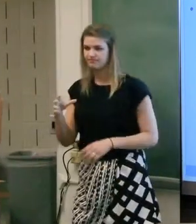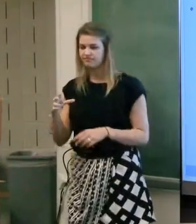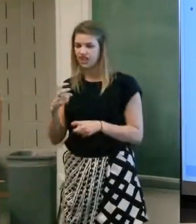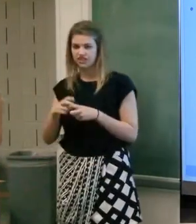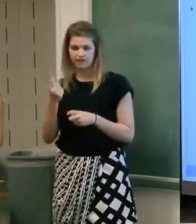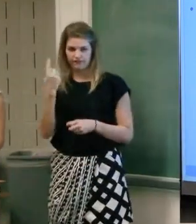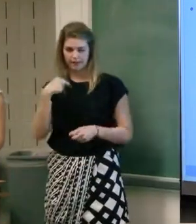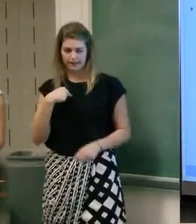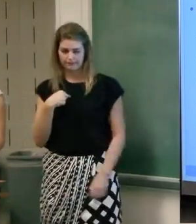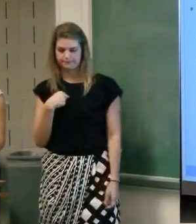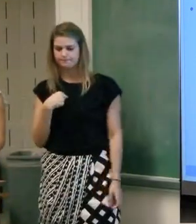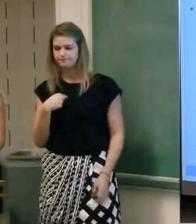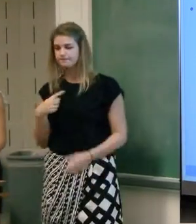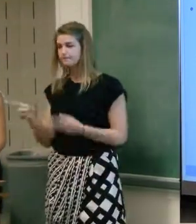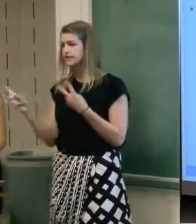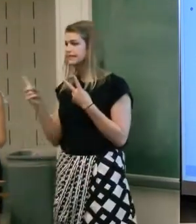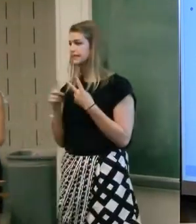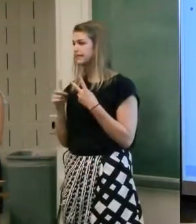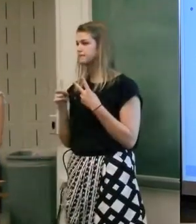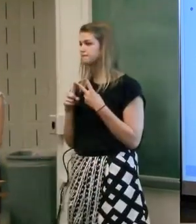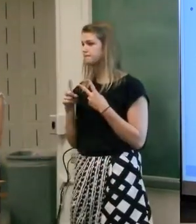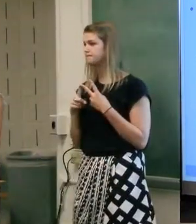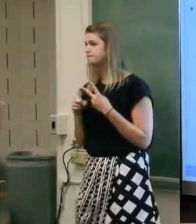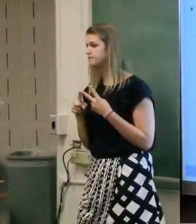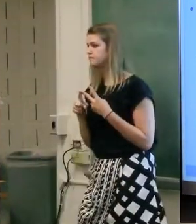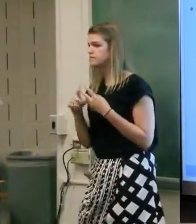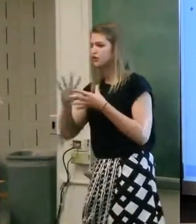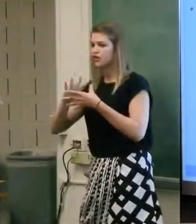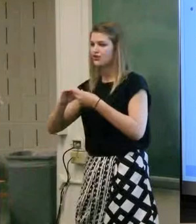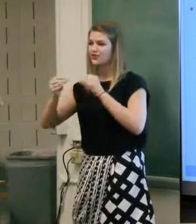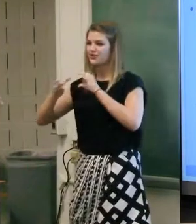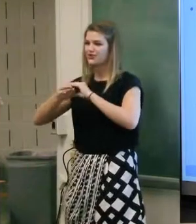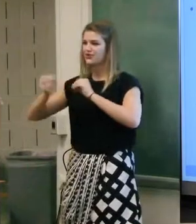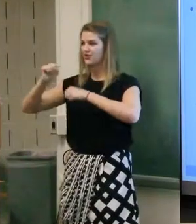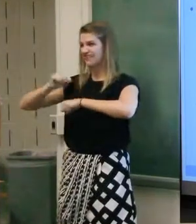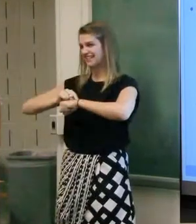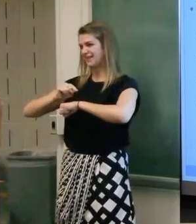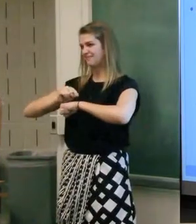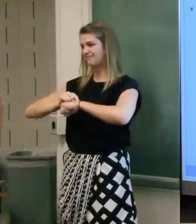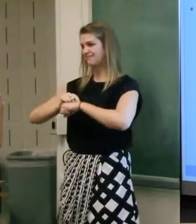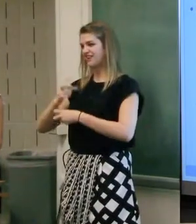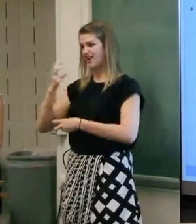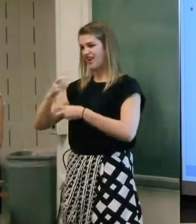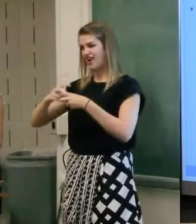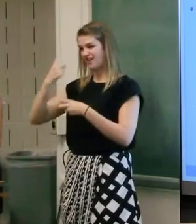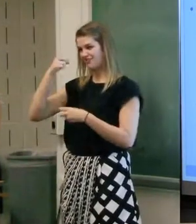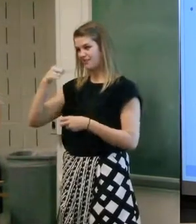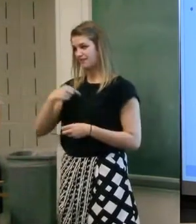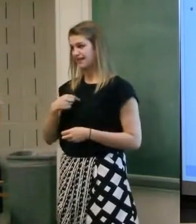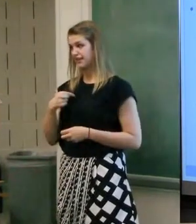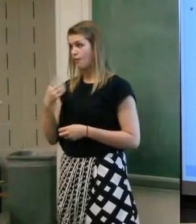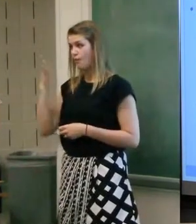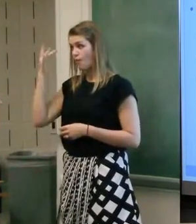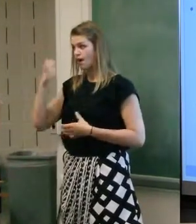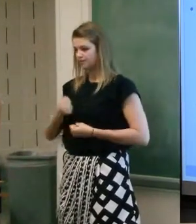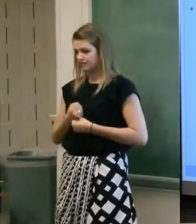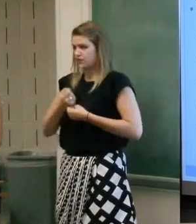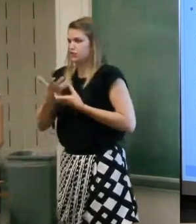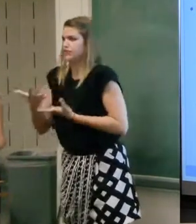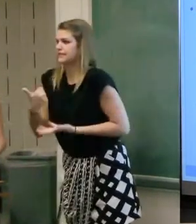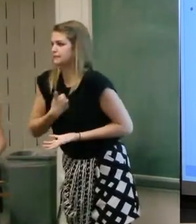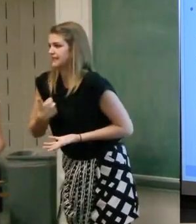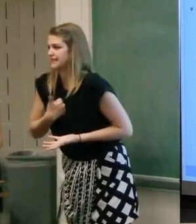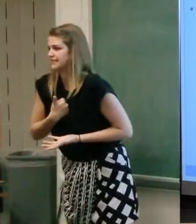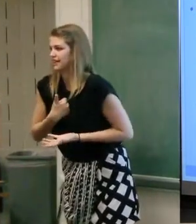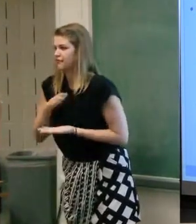me. Secondly, was story time. I have a hard time with expressing myself and becoming